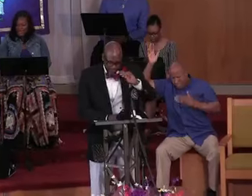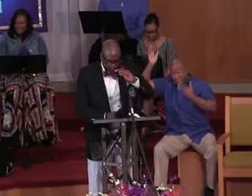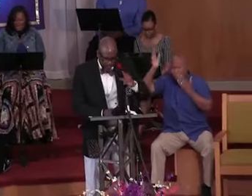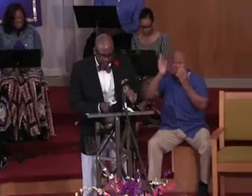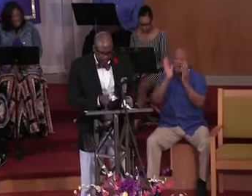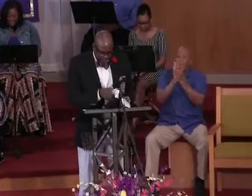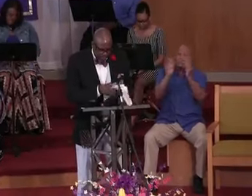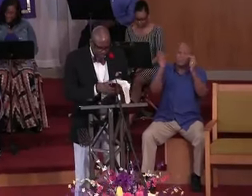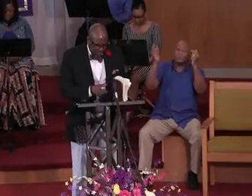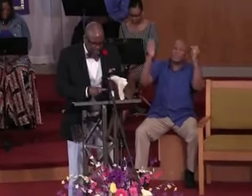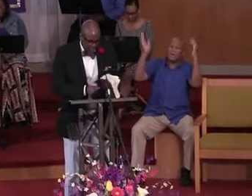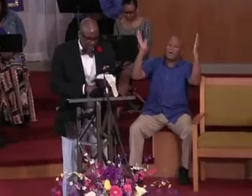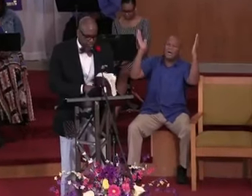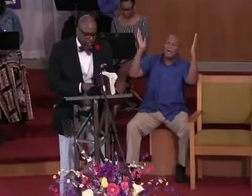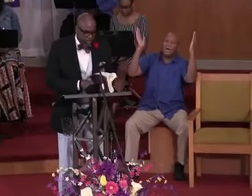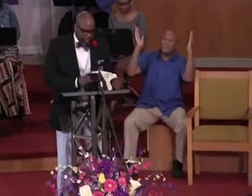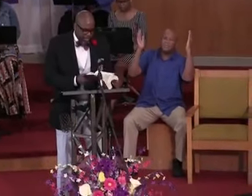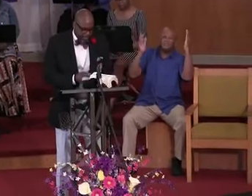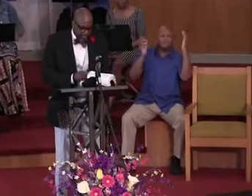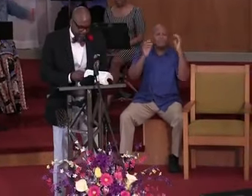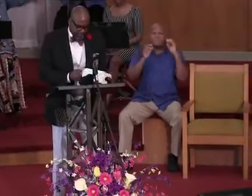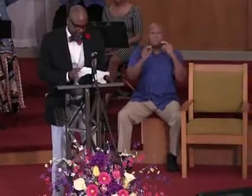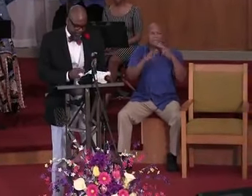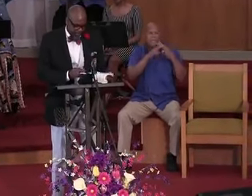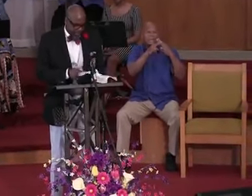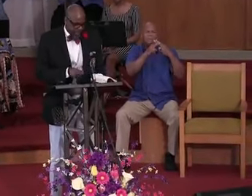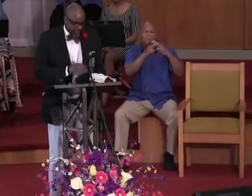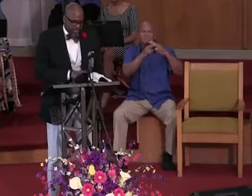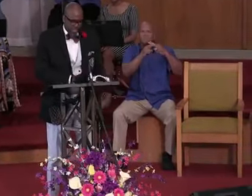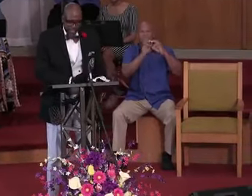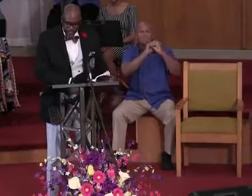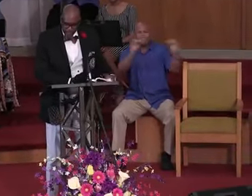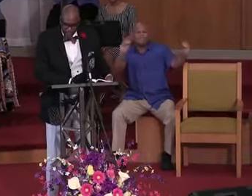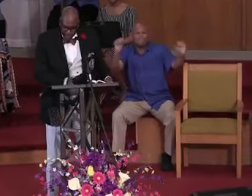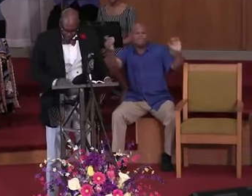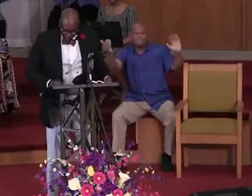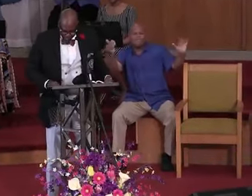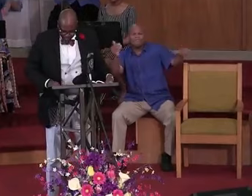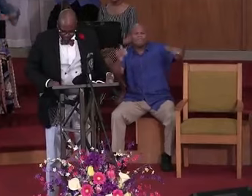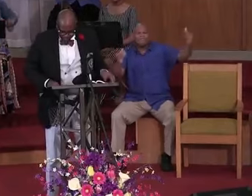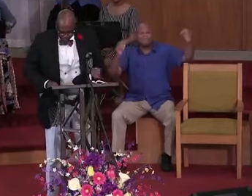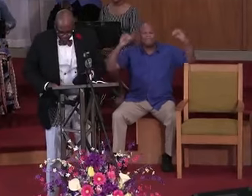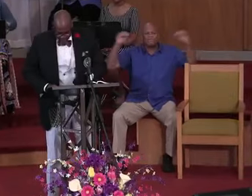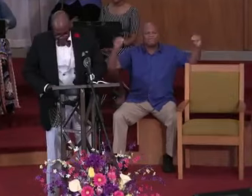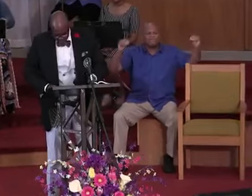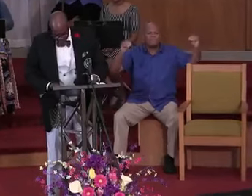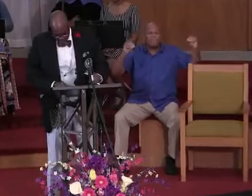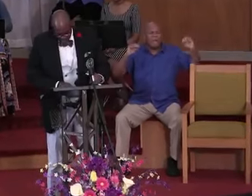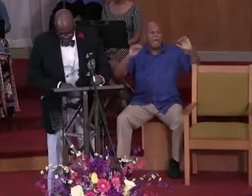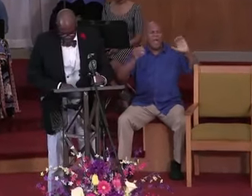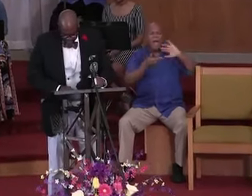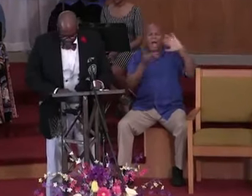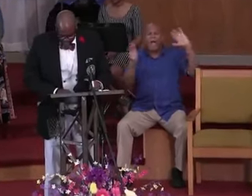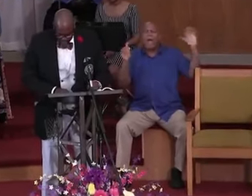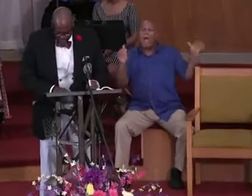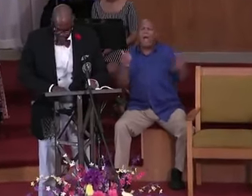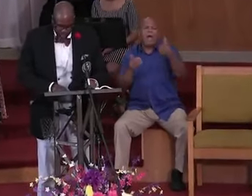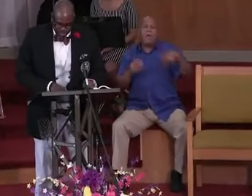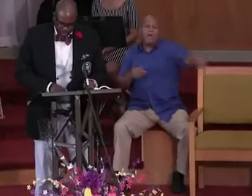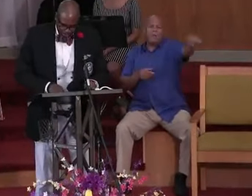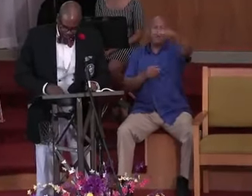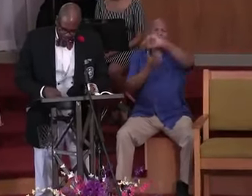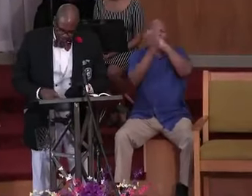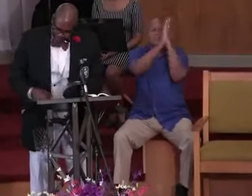Hallelujah. There's no other name under heaven whereby men shall be saved.